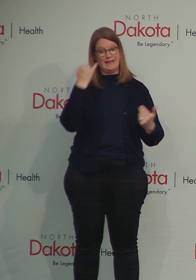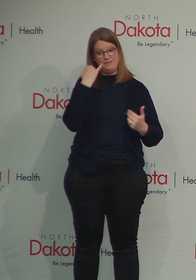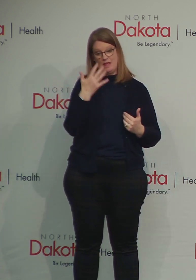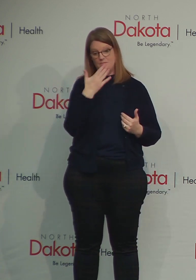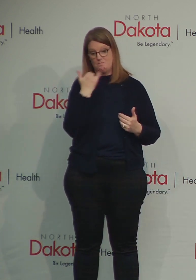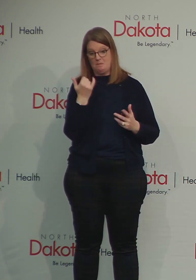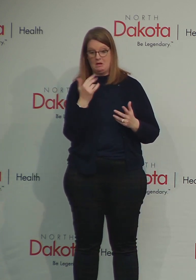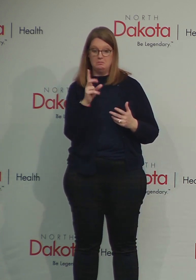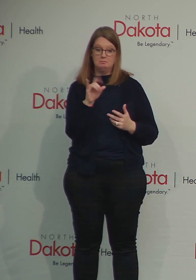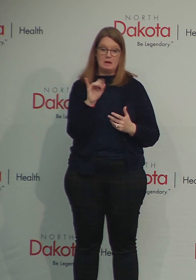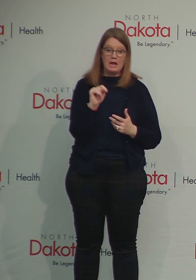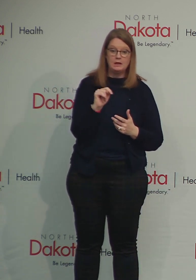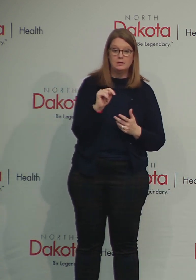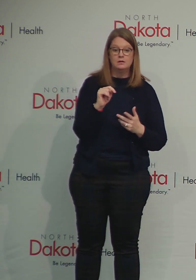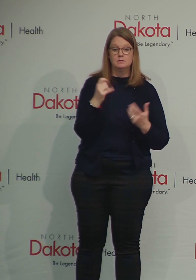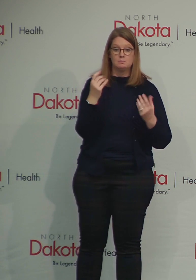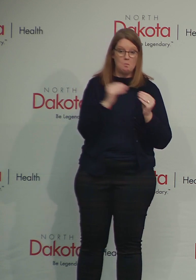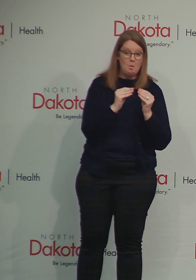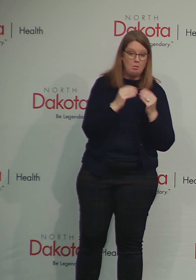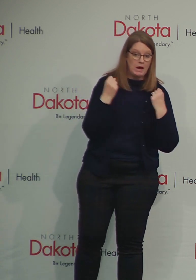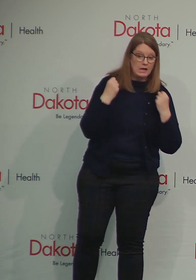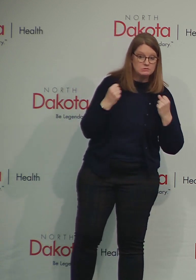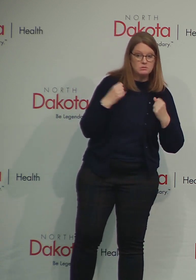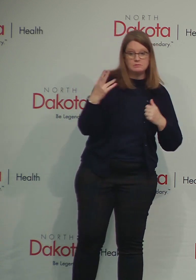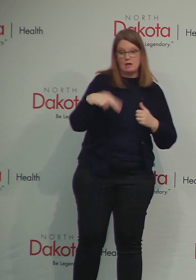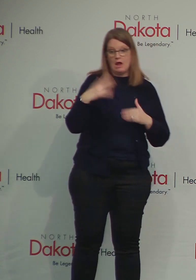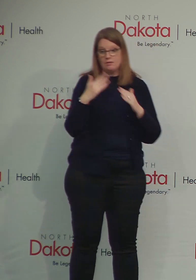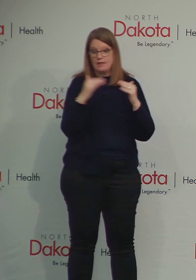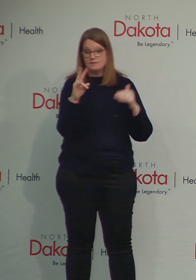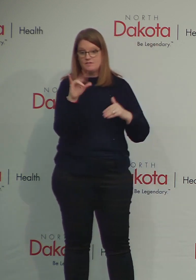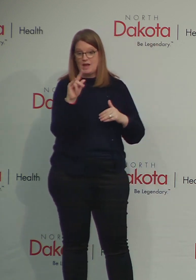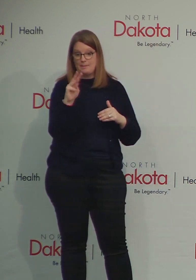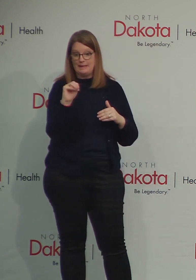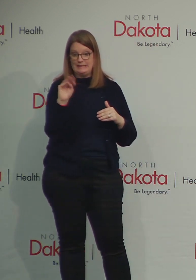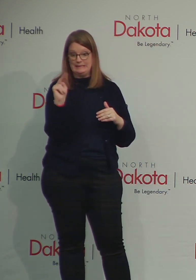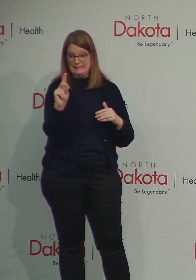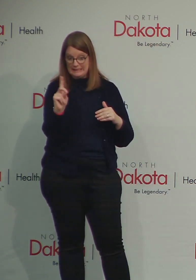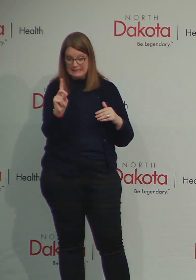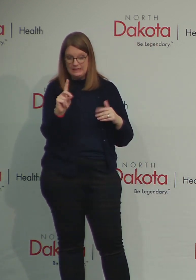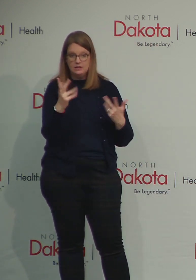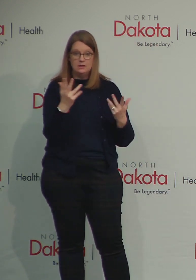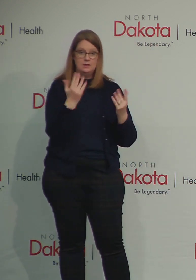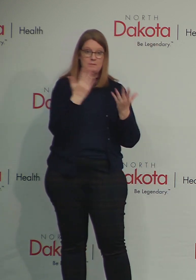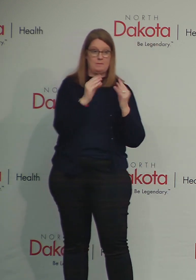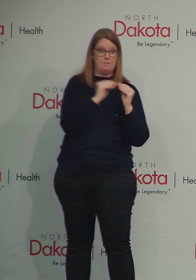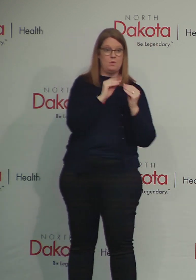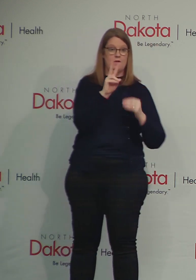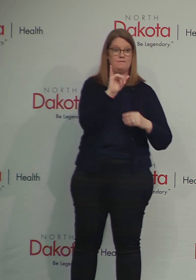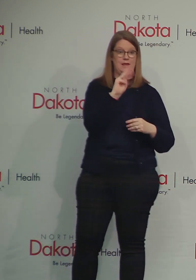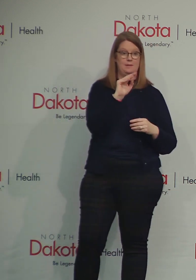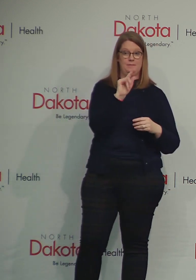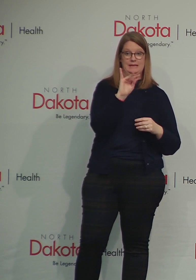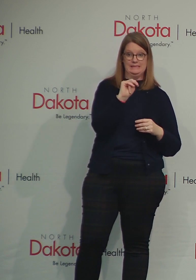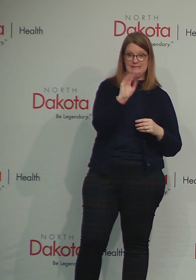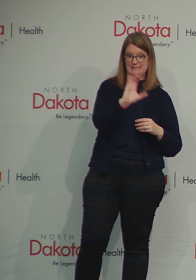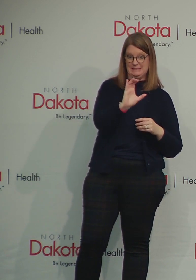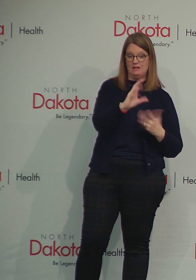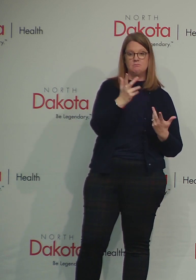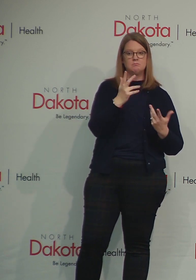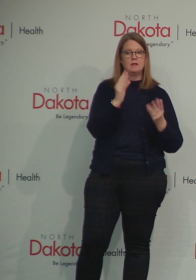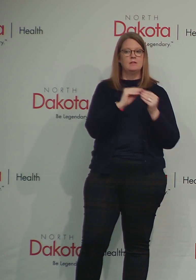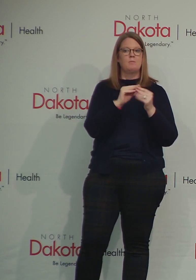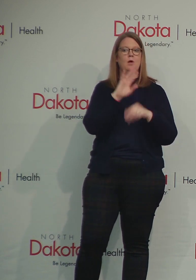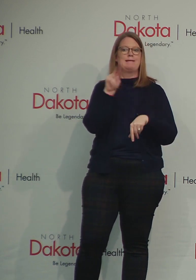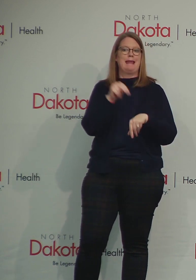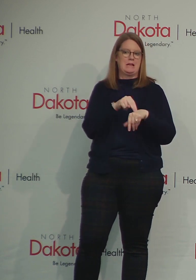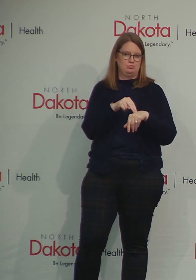more exercise and more sunlight, higher levels of vitamin D in their system, maybe more vitamin C, then they're going to have more natural immunities. So